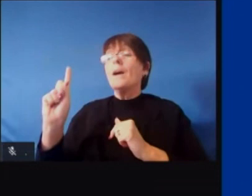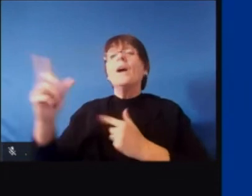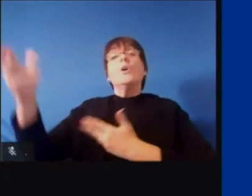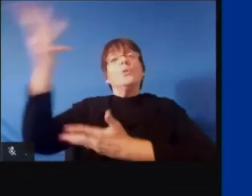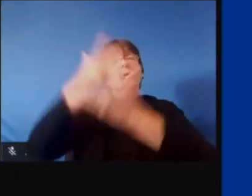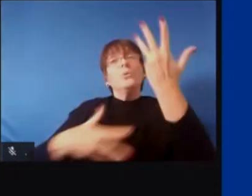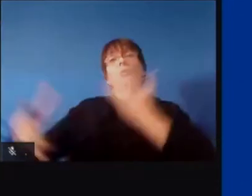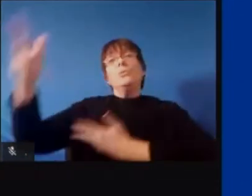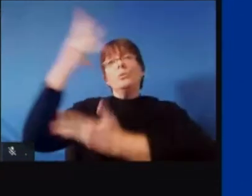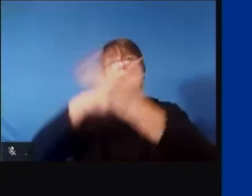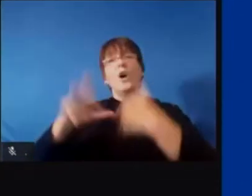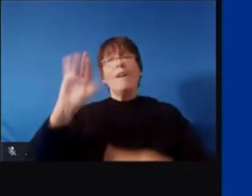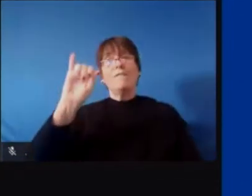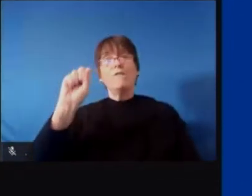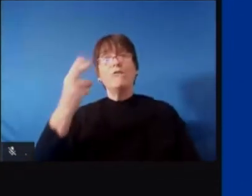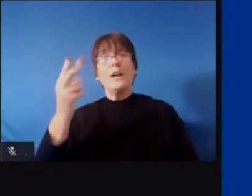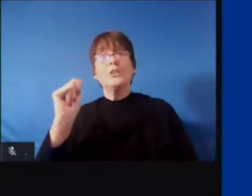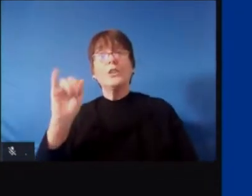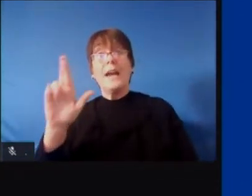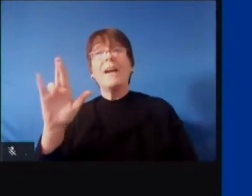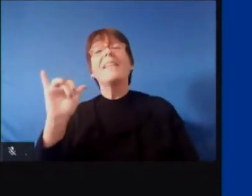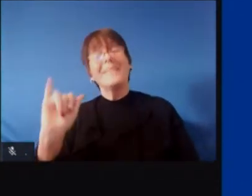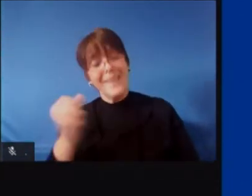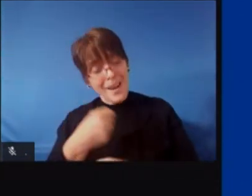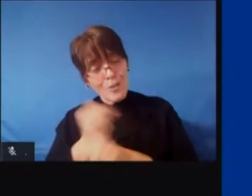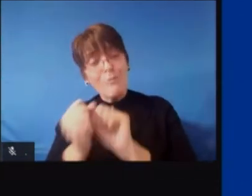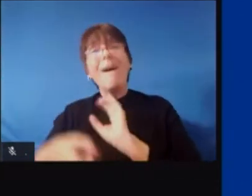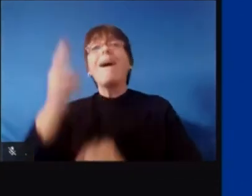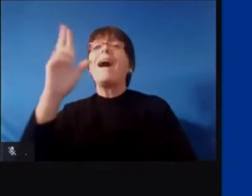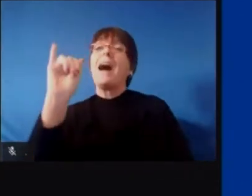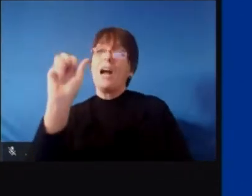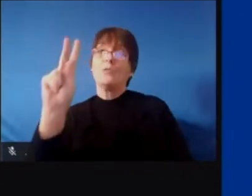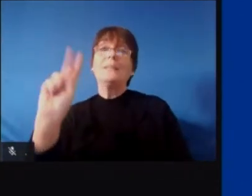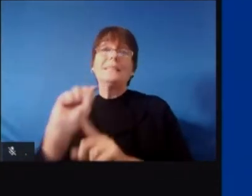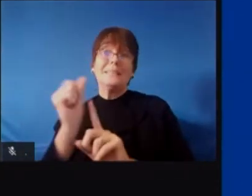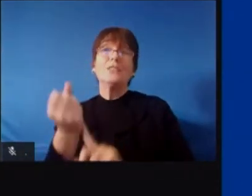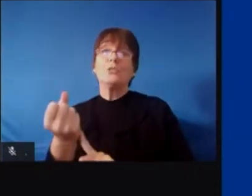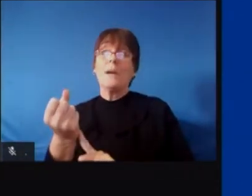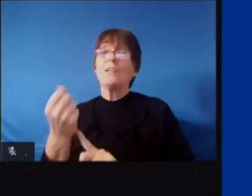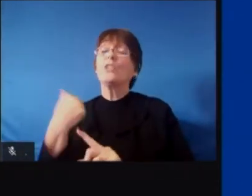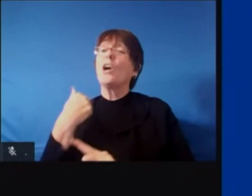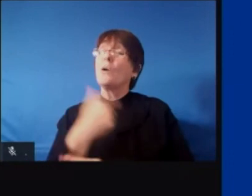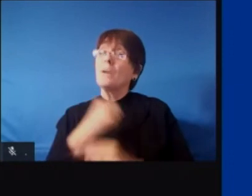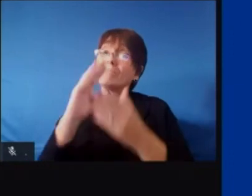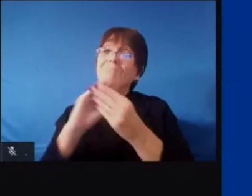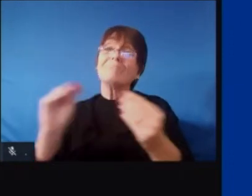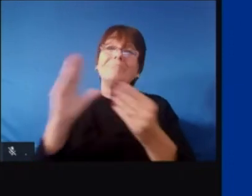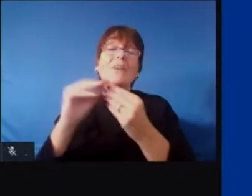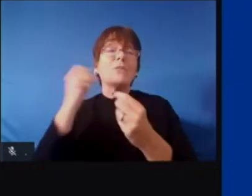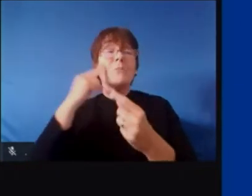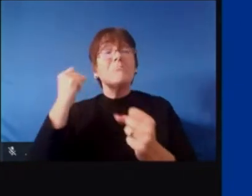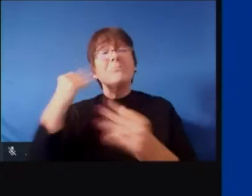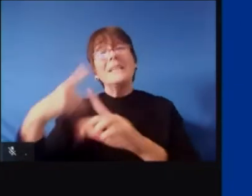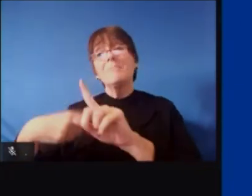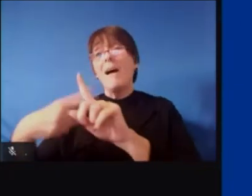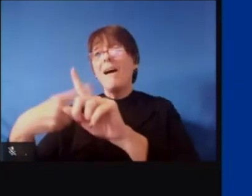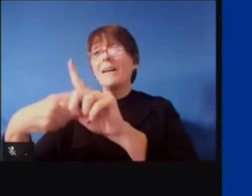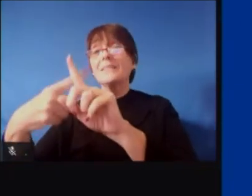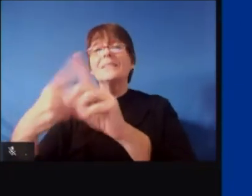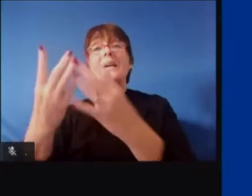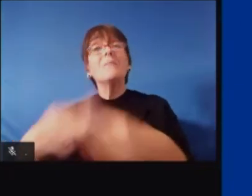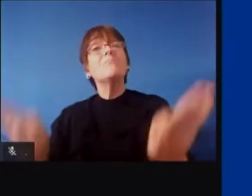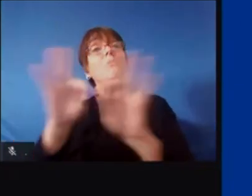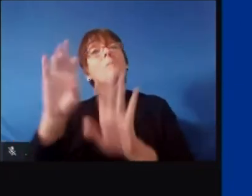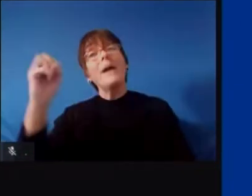fresh air to circulate, also create a higher risk situation. We've talked to you for many, many months about the importance of